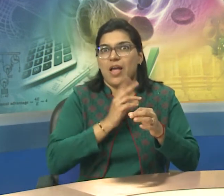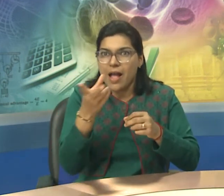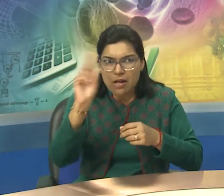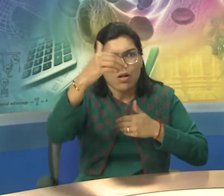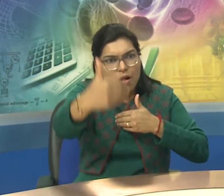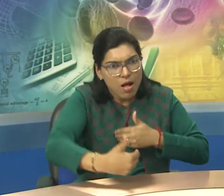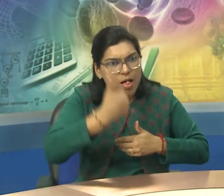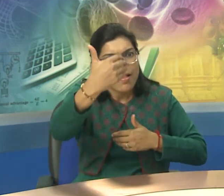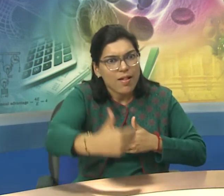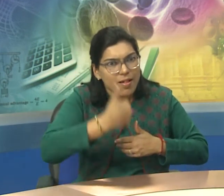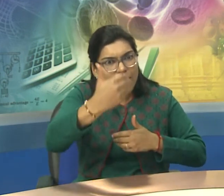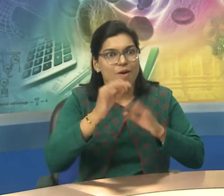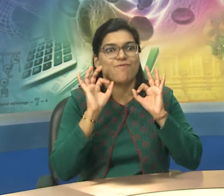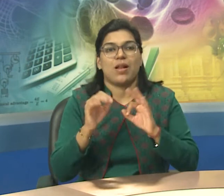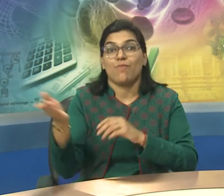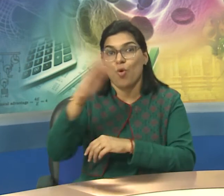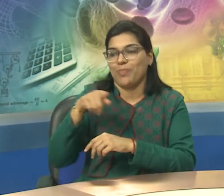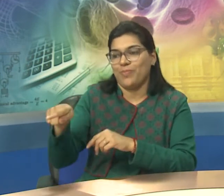any business or any